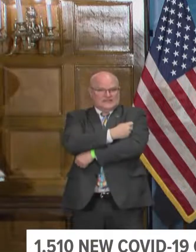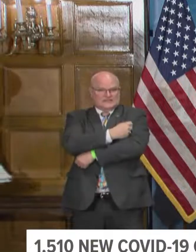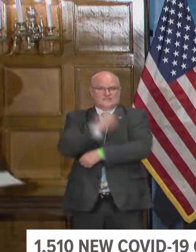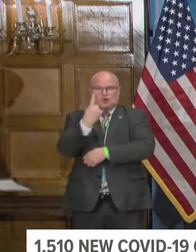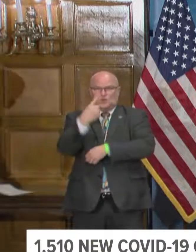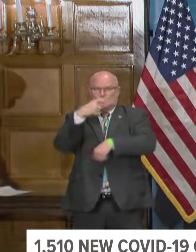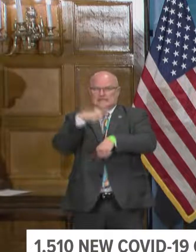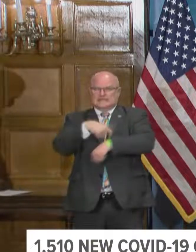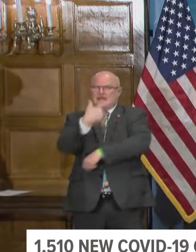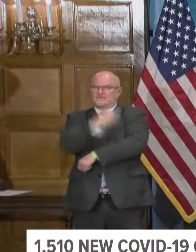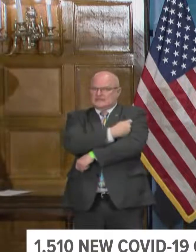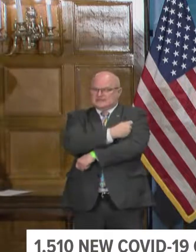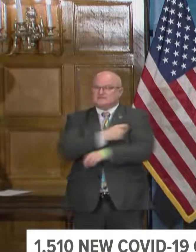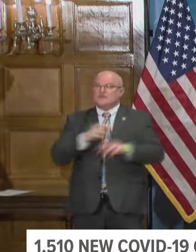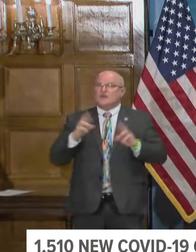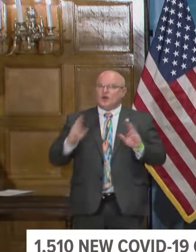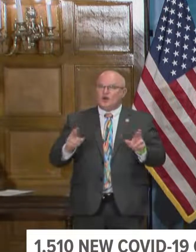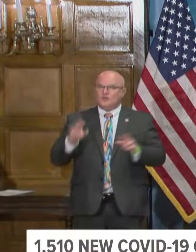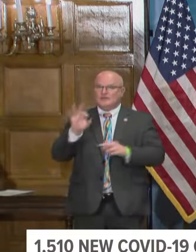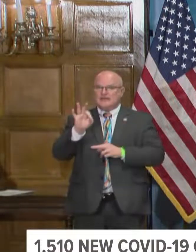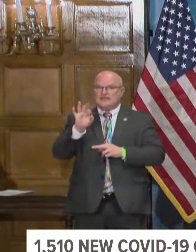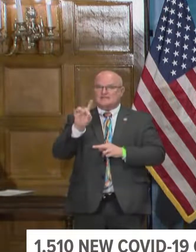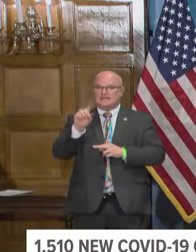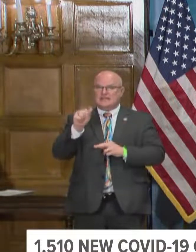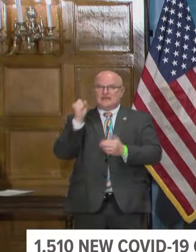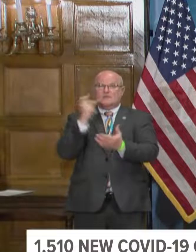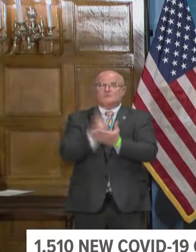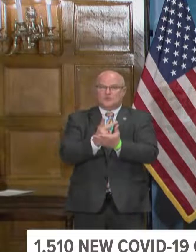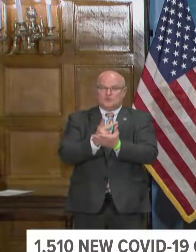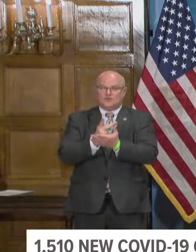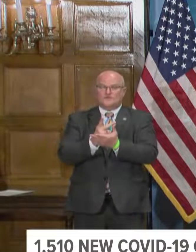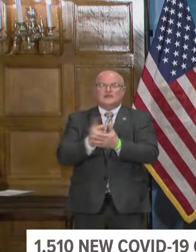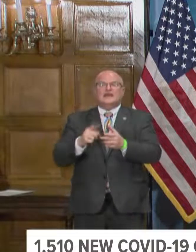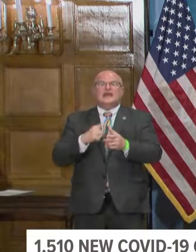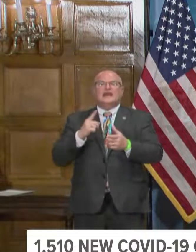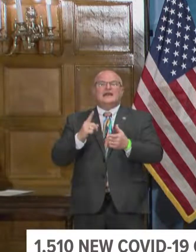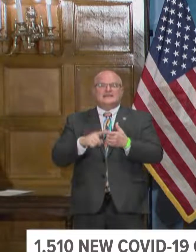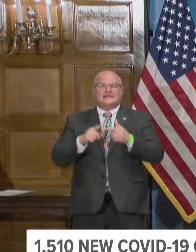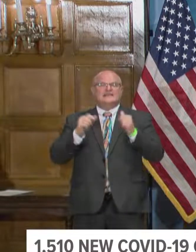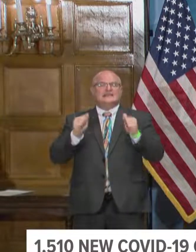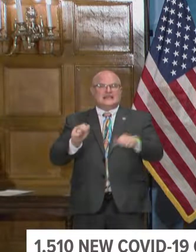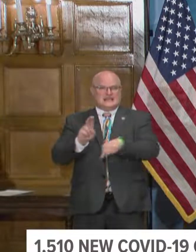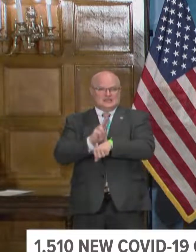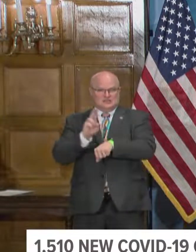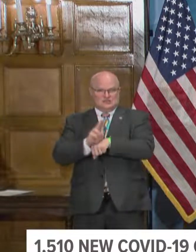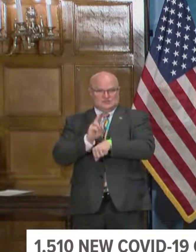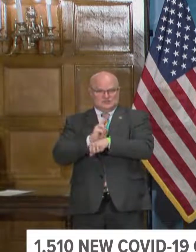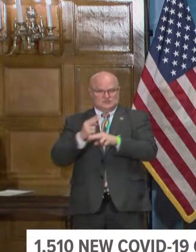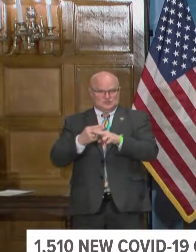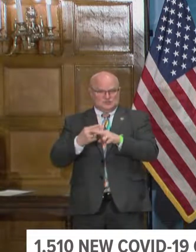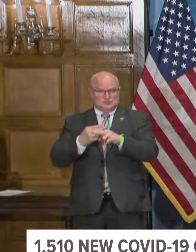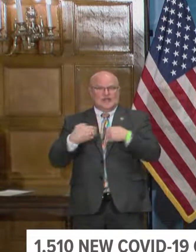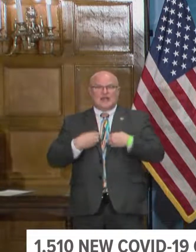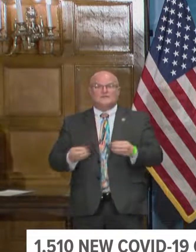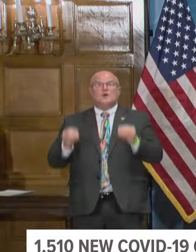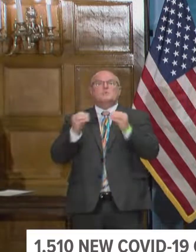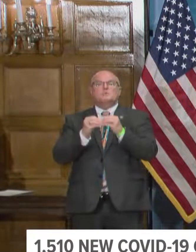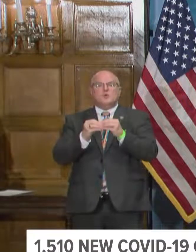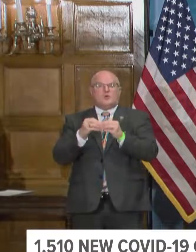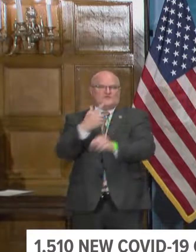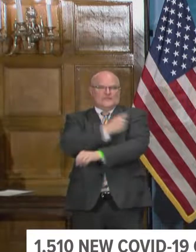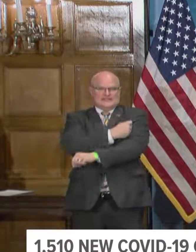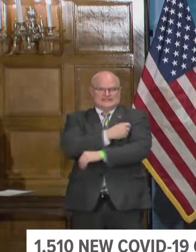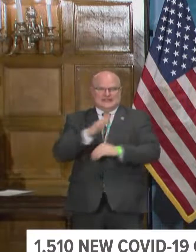vaccine. We're hopeful that the FDA will approve it, and the ACIP will give recommendations for its use shortly, and we'll have even more vaccine than we have